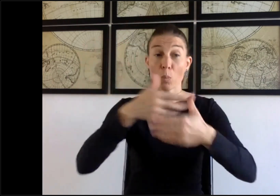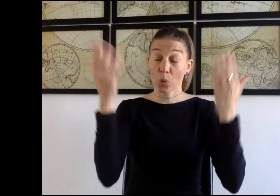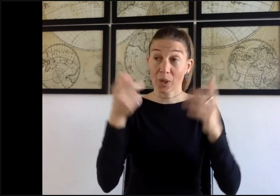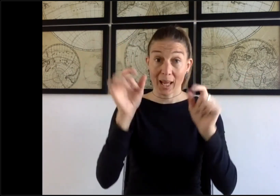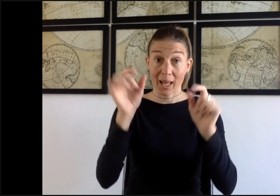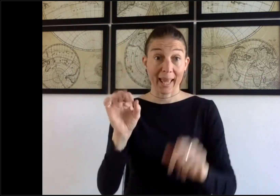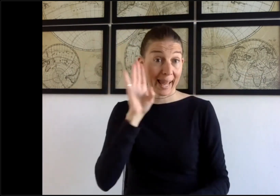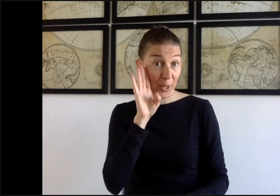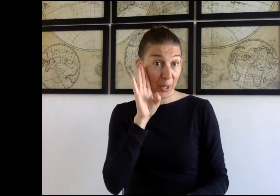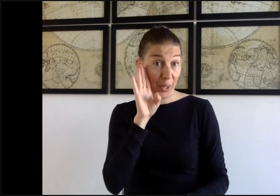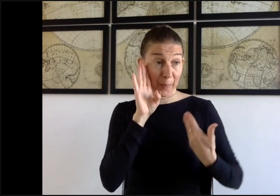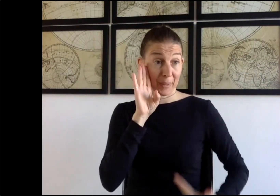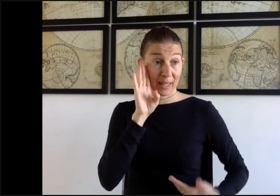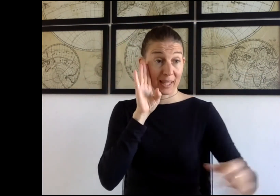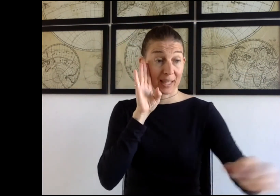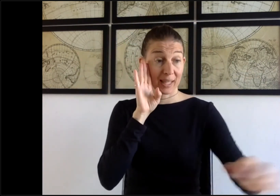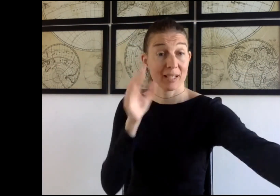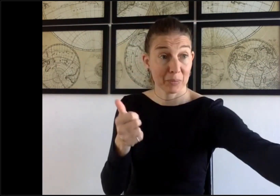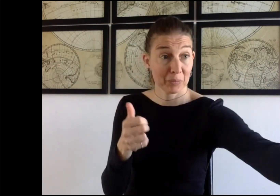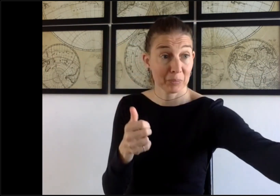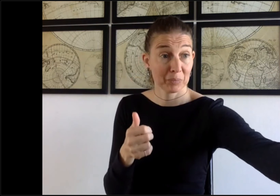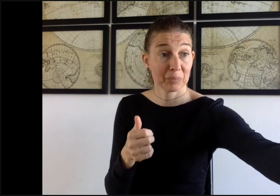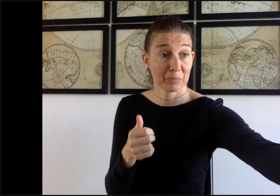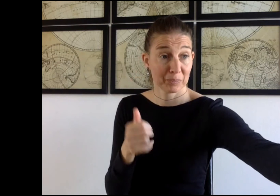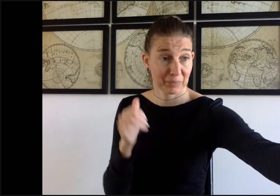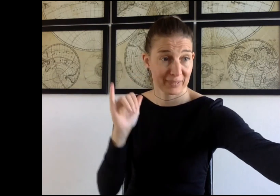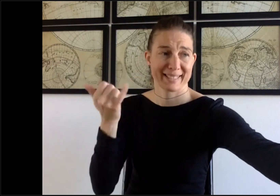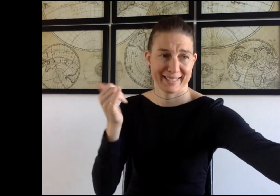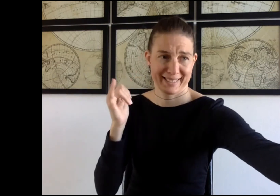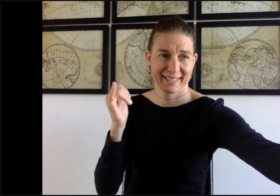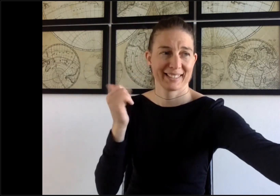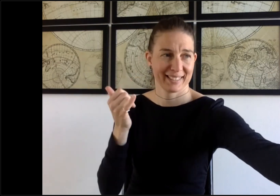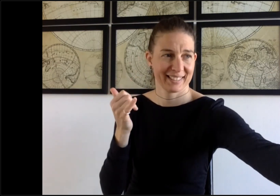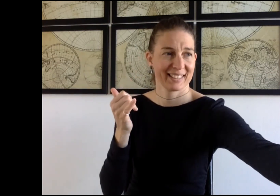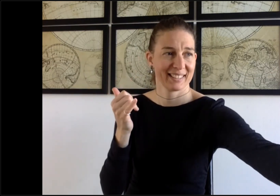Yes. Can you hear me well? Yes, we can hear you perfectly, Elena. Thank you.